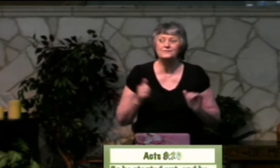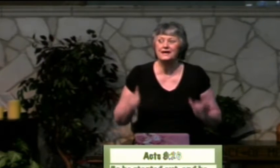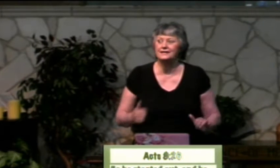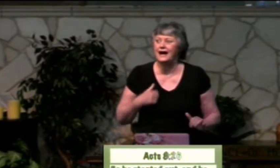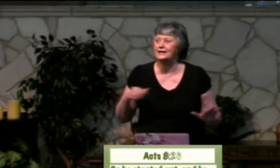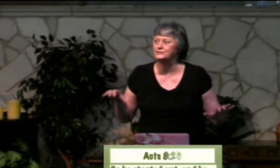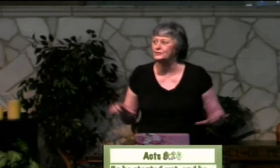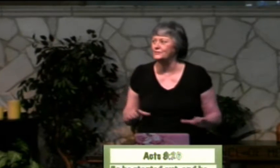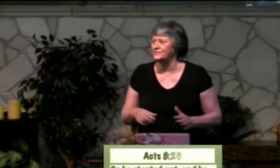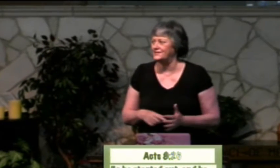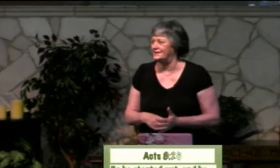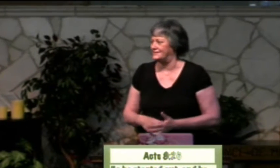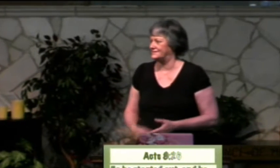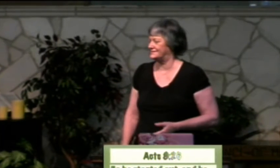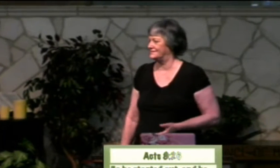can I do this?